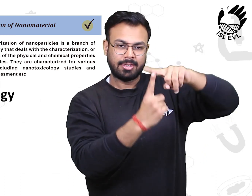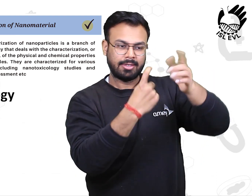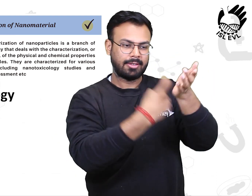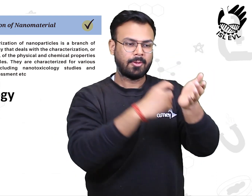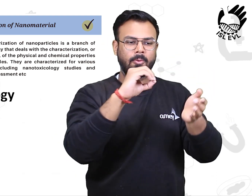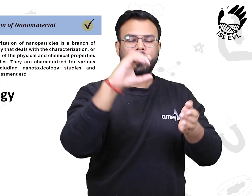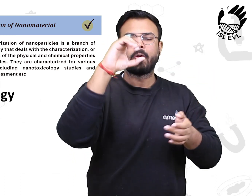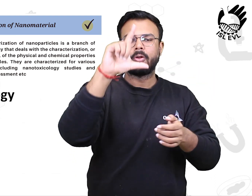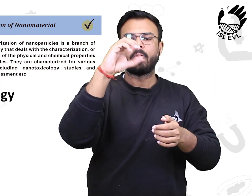nanometeorology